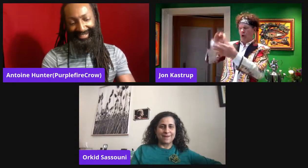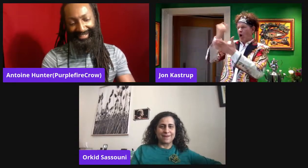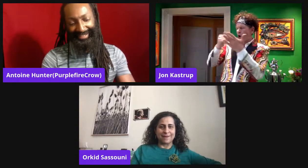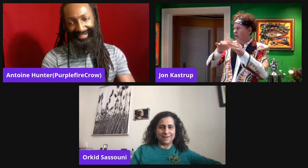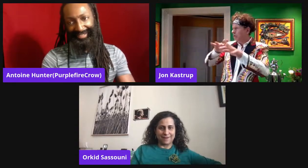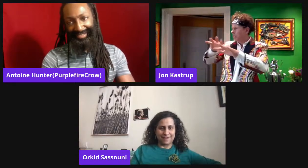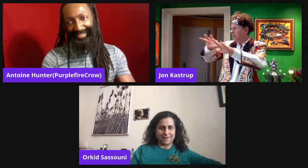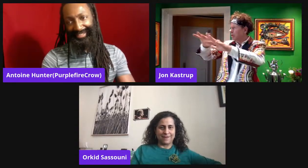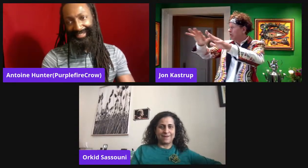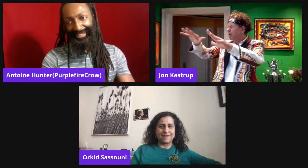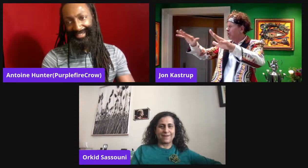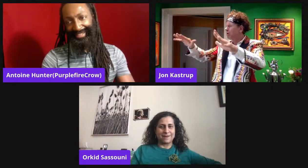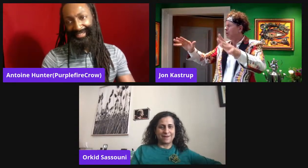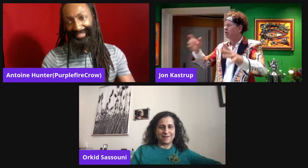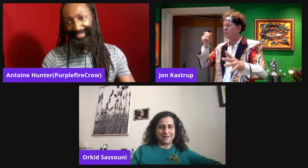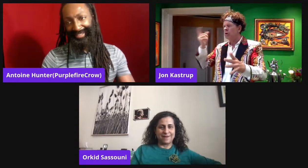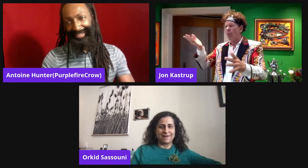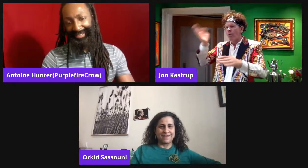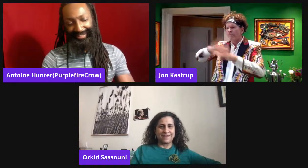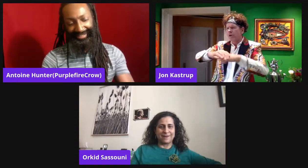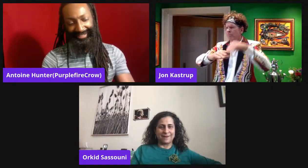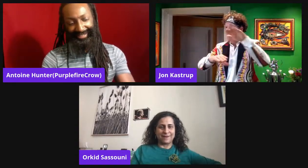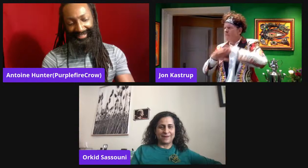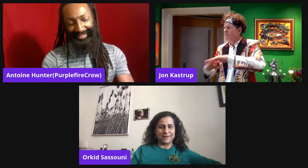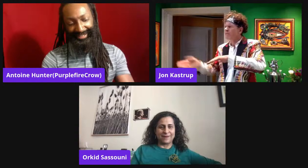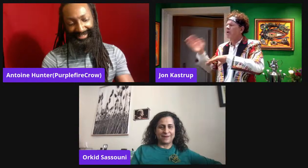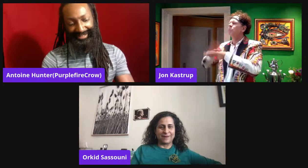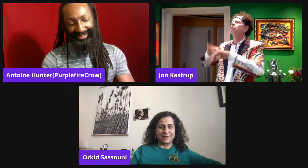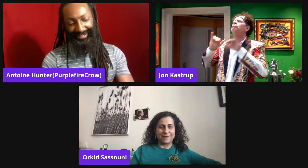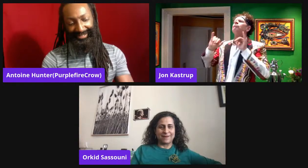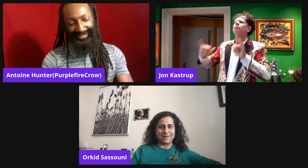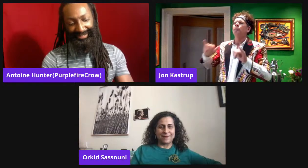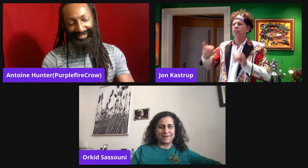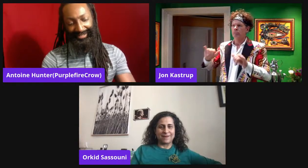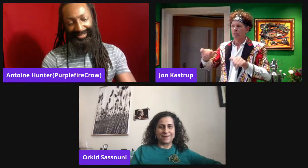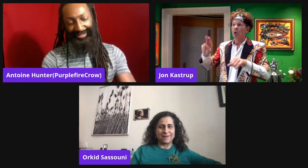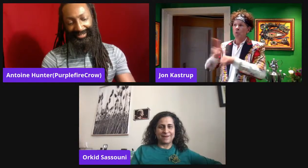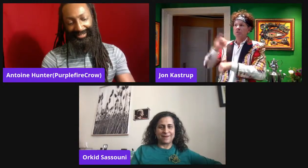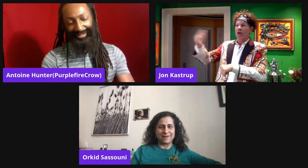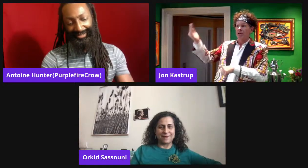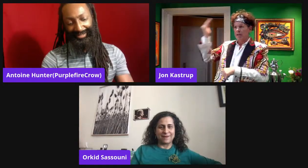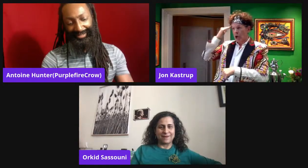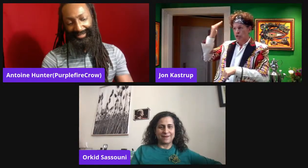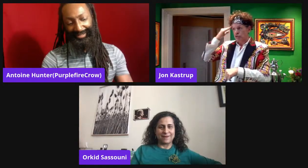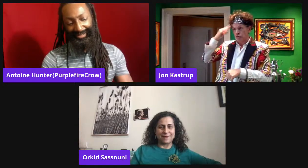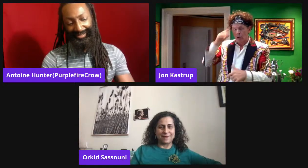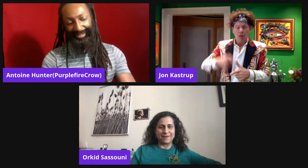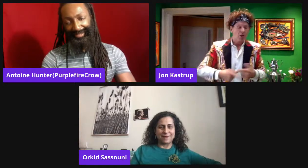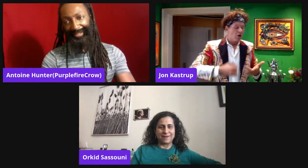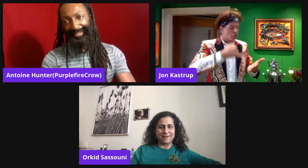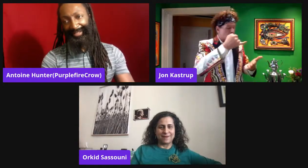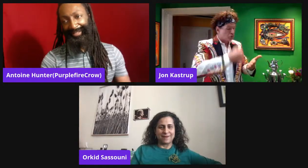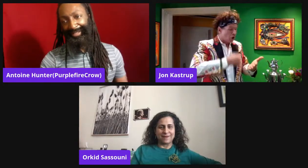Art, fashion, music, I mean, everything, it was just kind of the study. So everything that I was doing, I was taking in, was